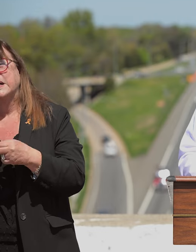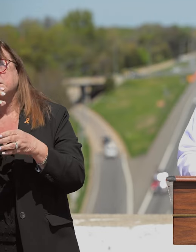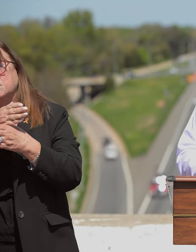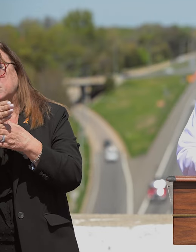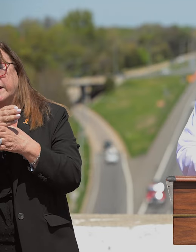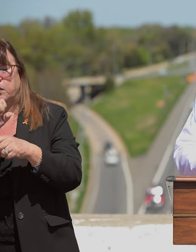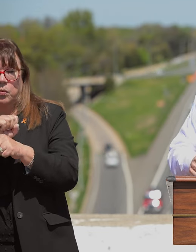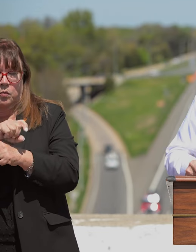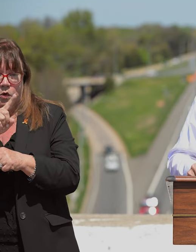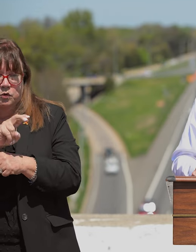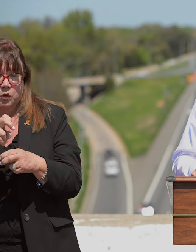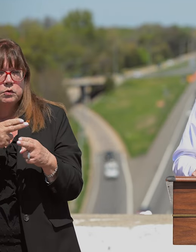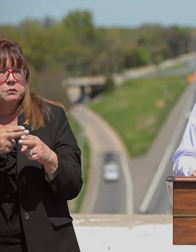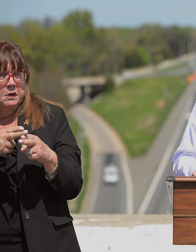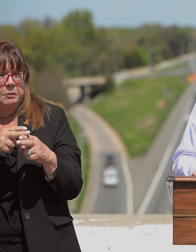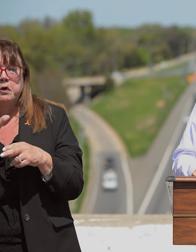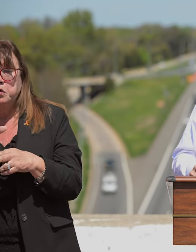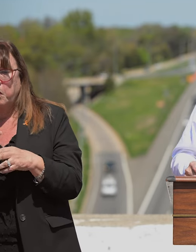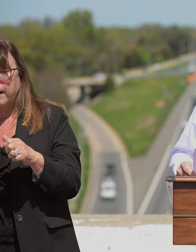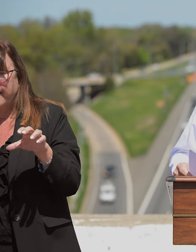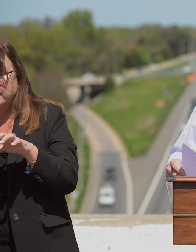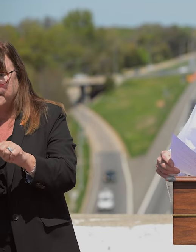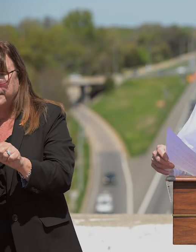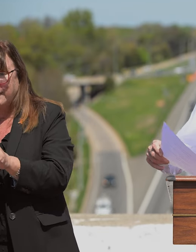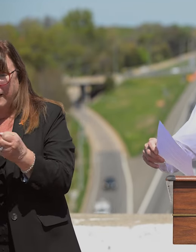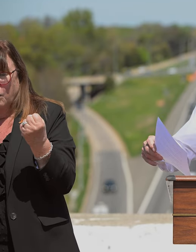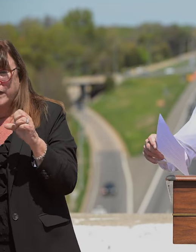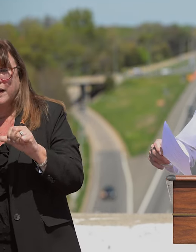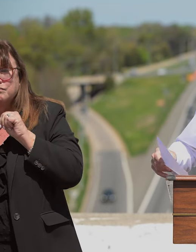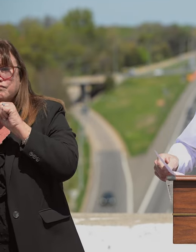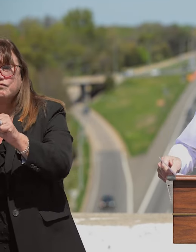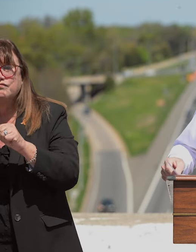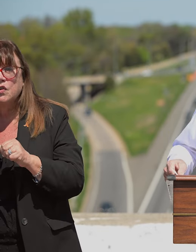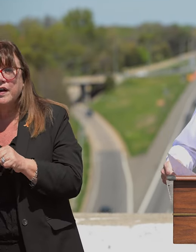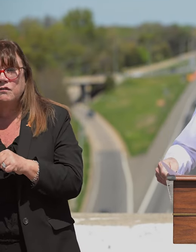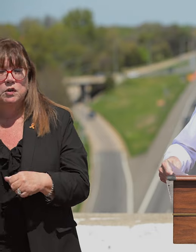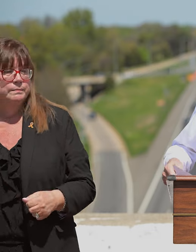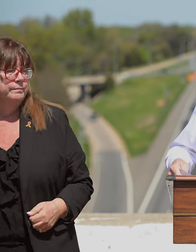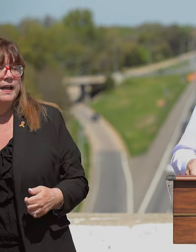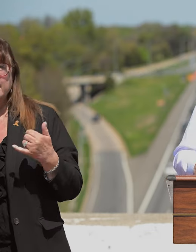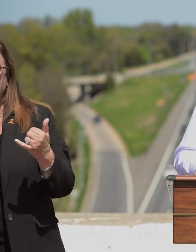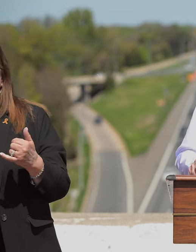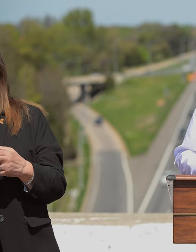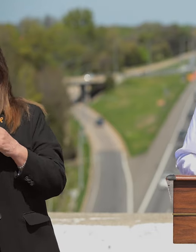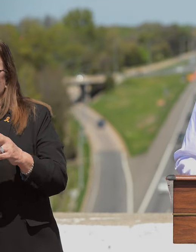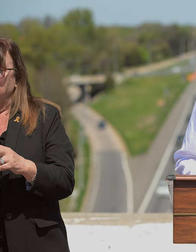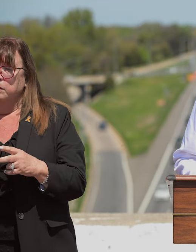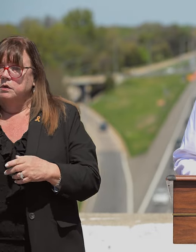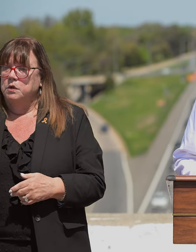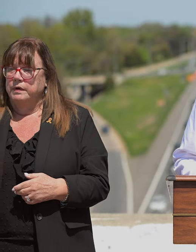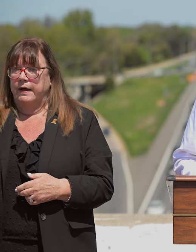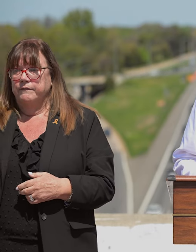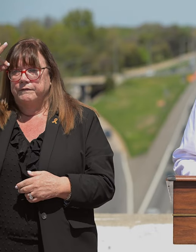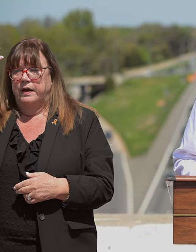Work zones are temporary. Your actions behind the wheel can last forever. Now it's my honor to invite the